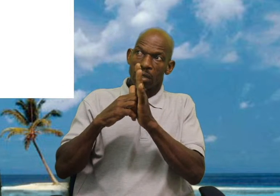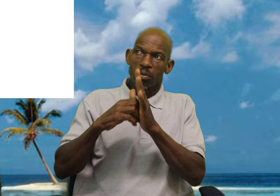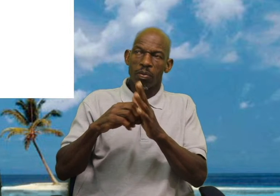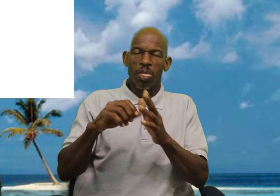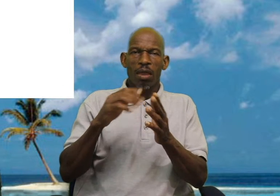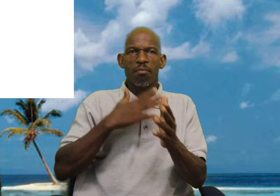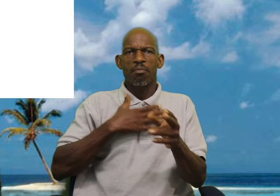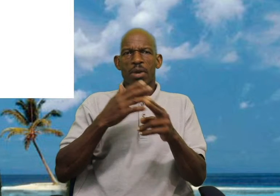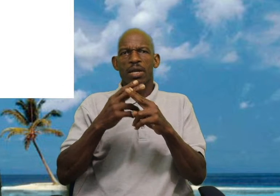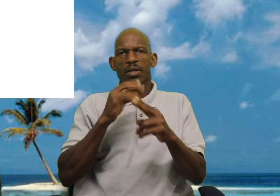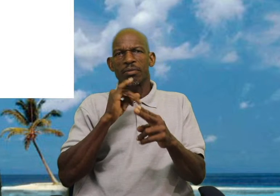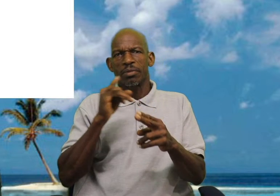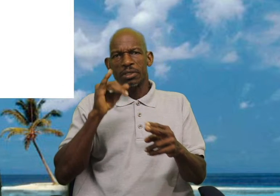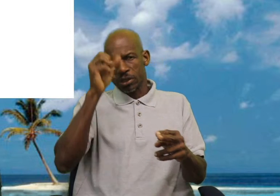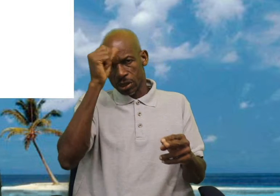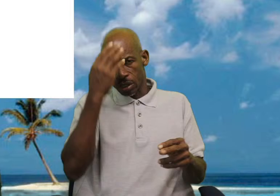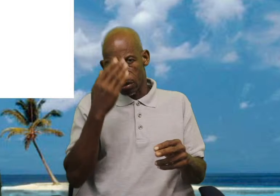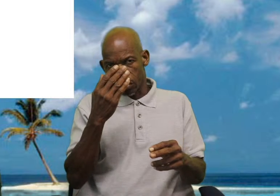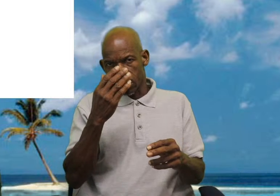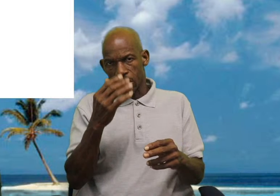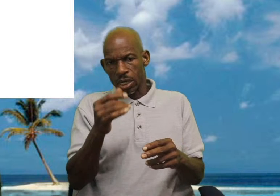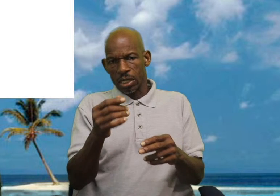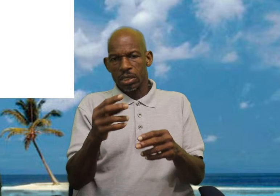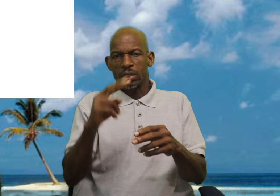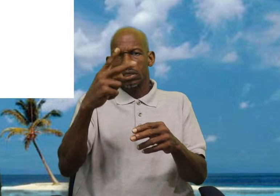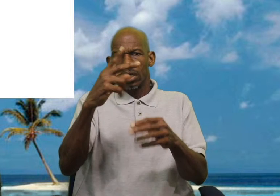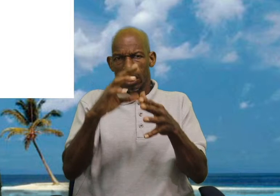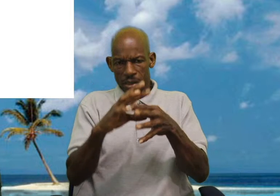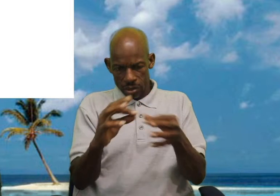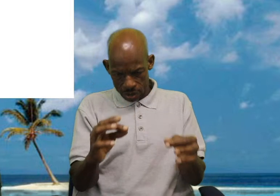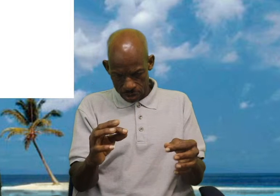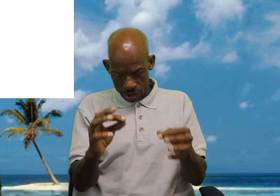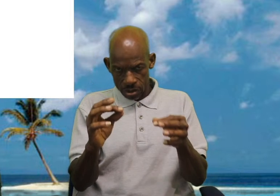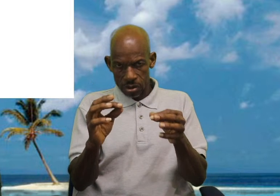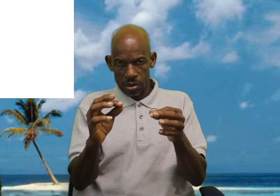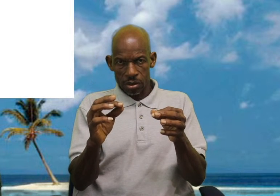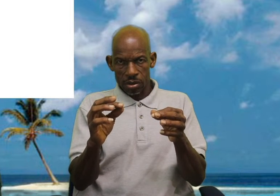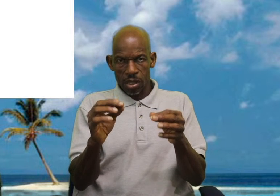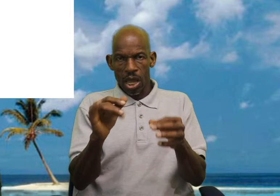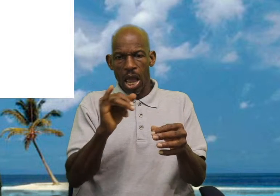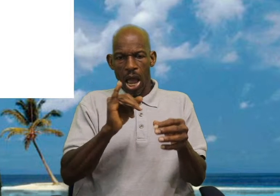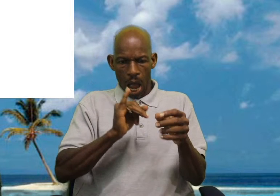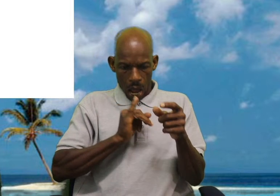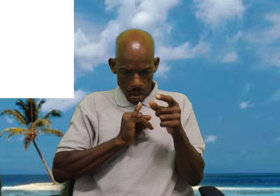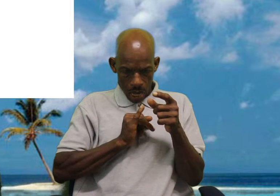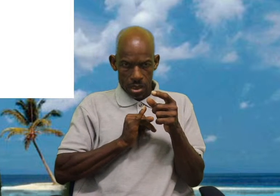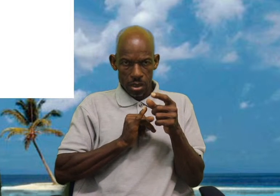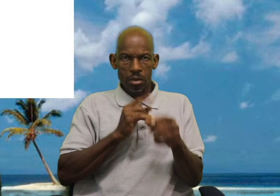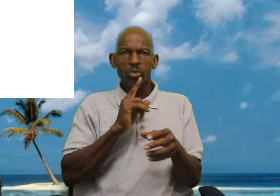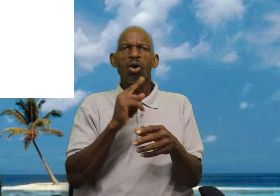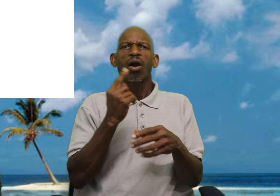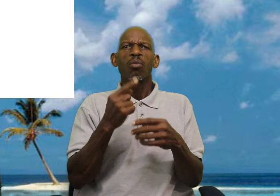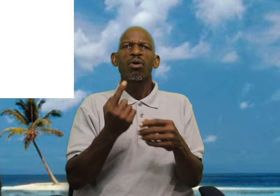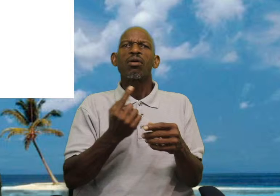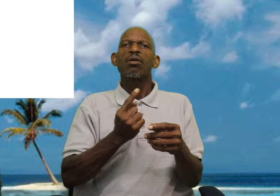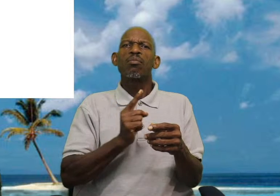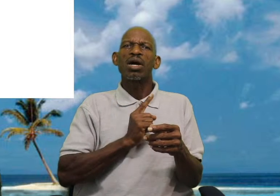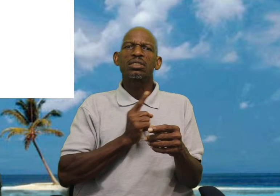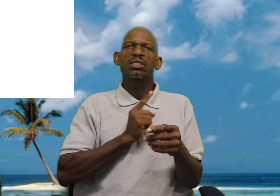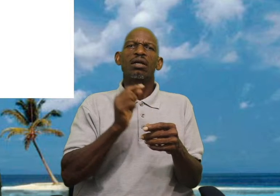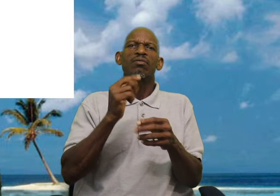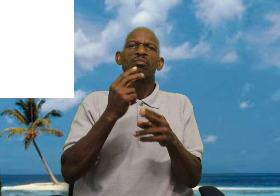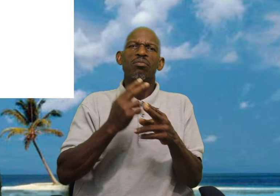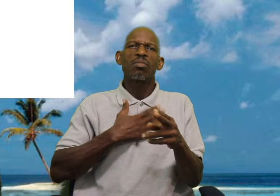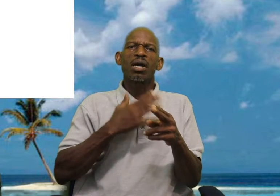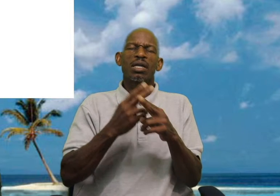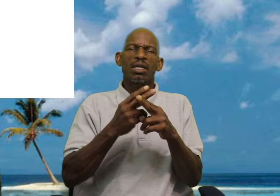Replace the name Selwyn. So I linking these two words I